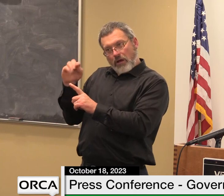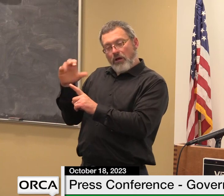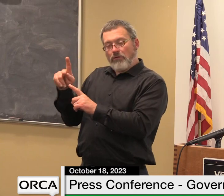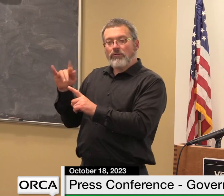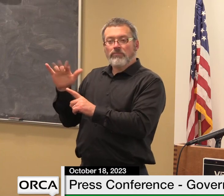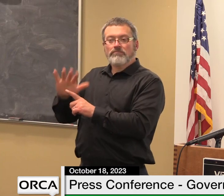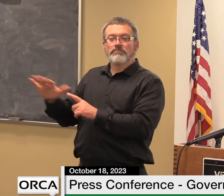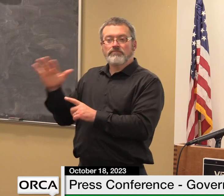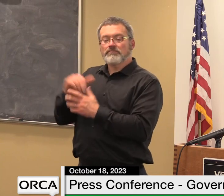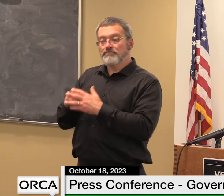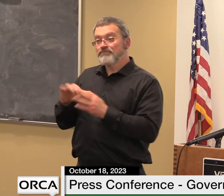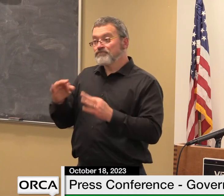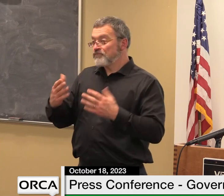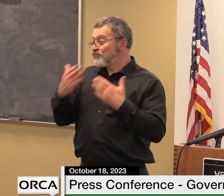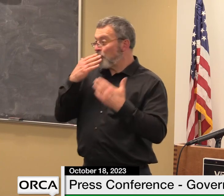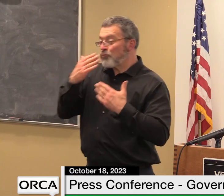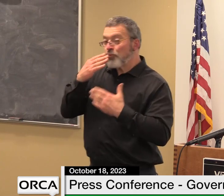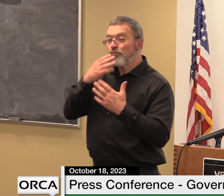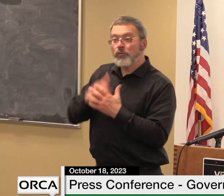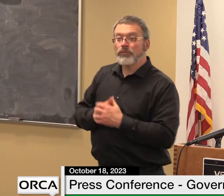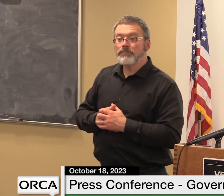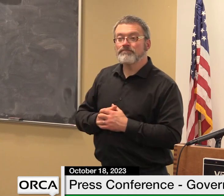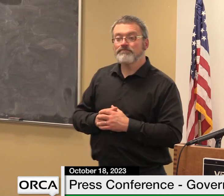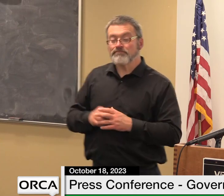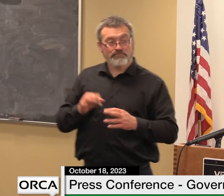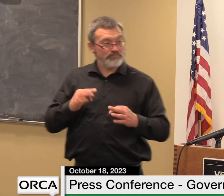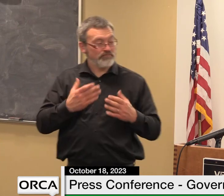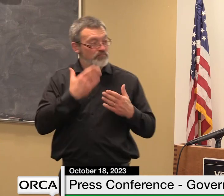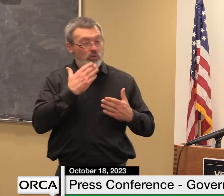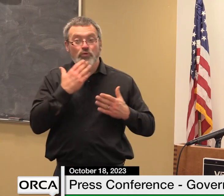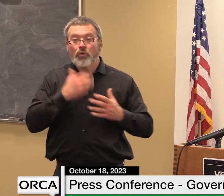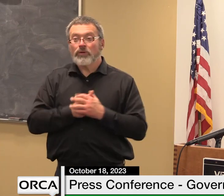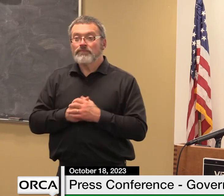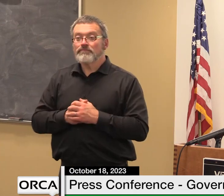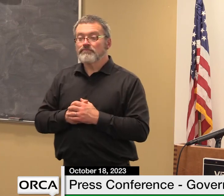you. Thank you. Back to the room.